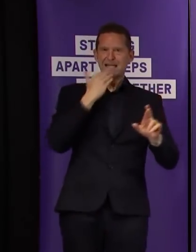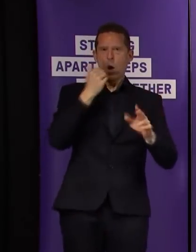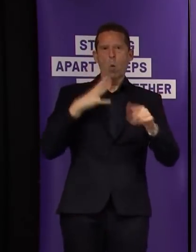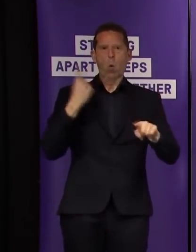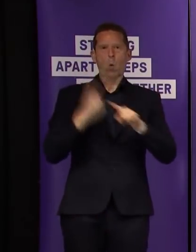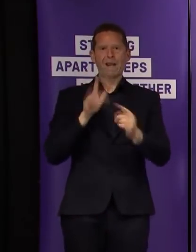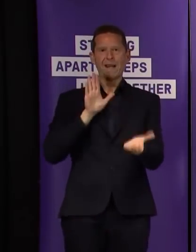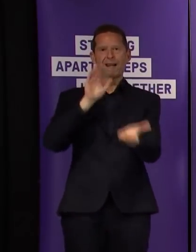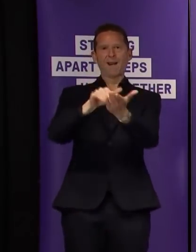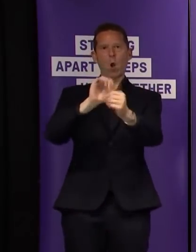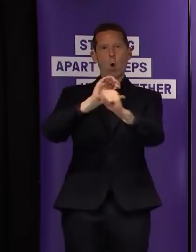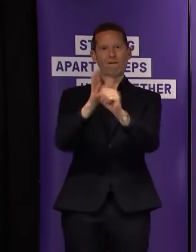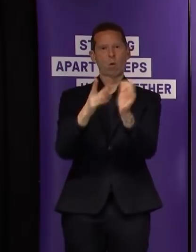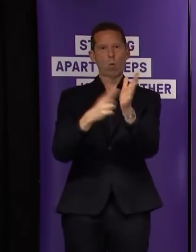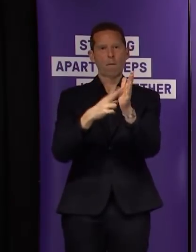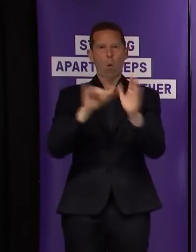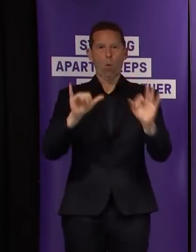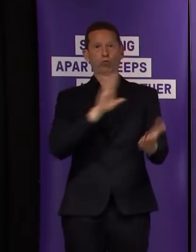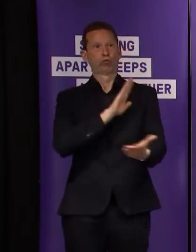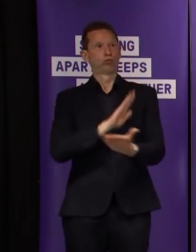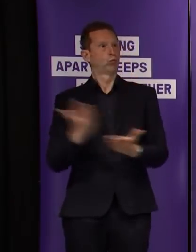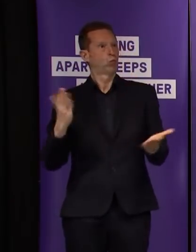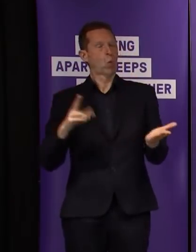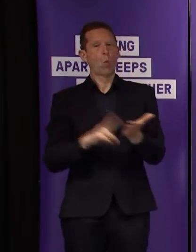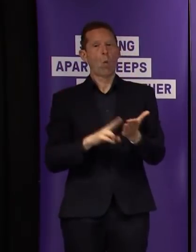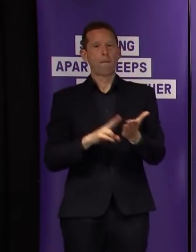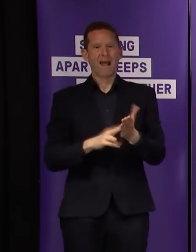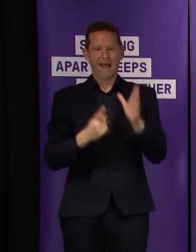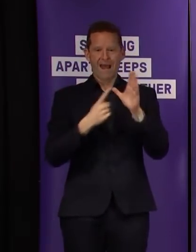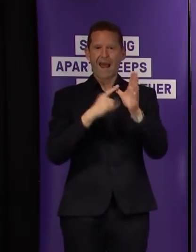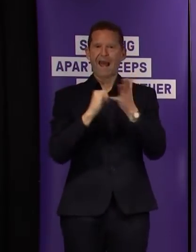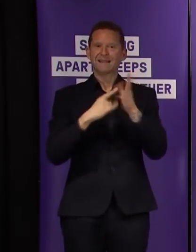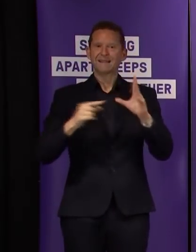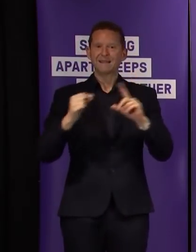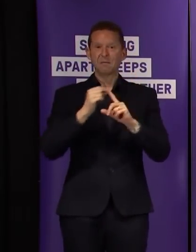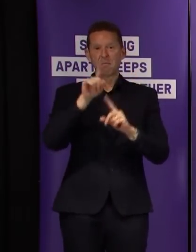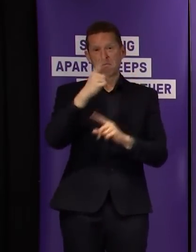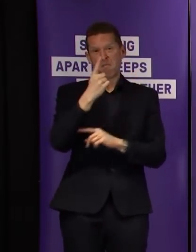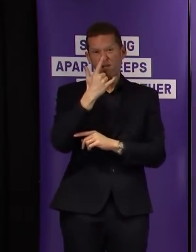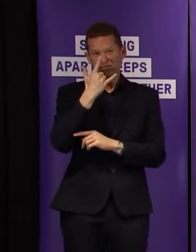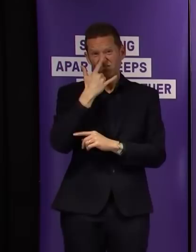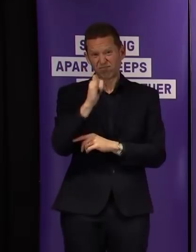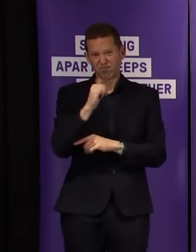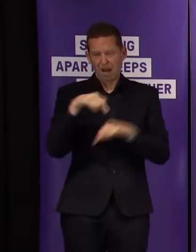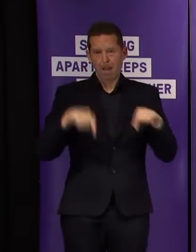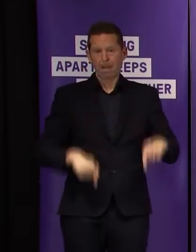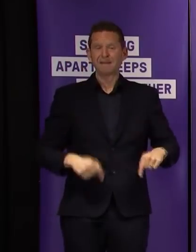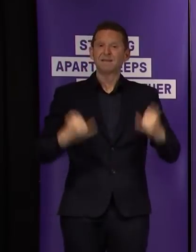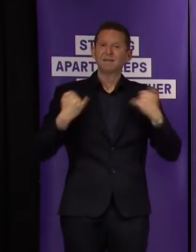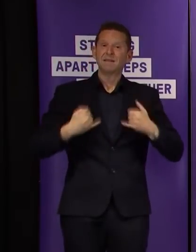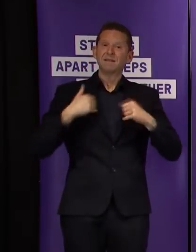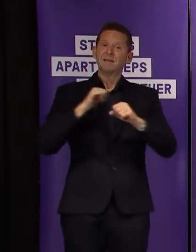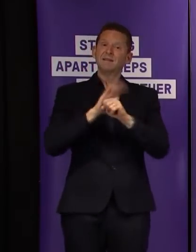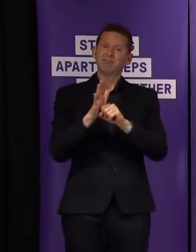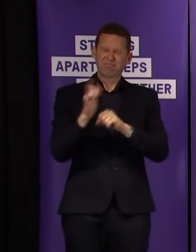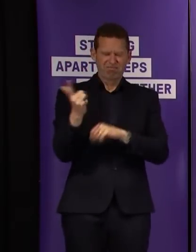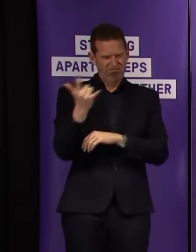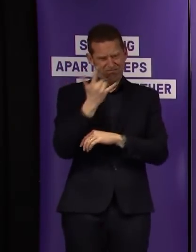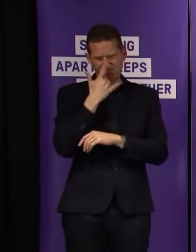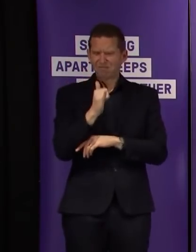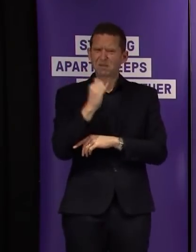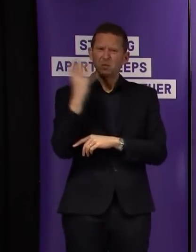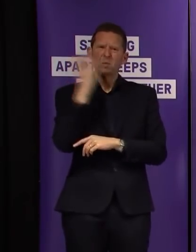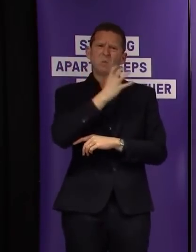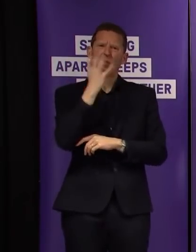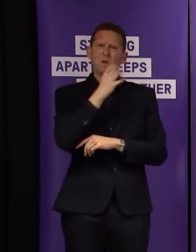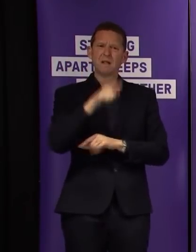back to actual normal as soon as possible. But that is not the nature of this virus. It is wicked in many ways.